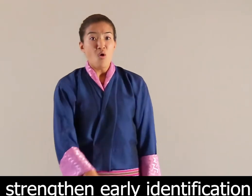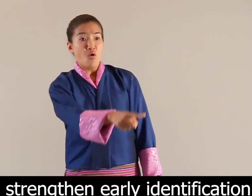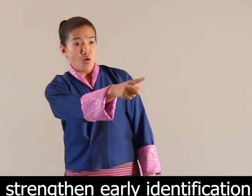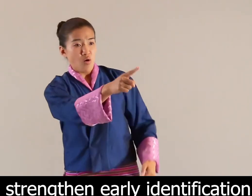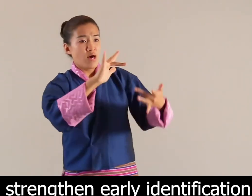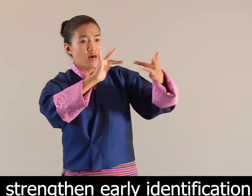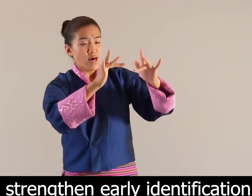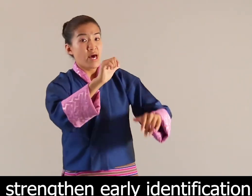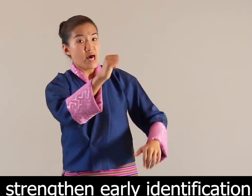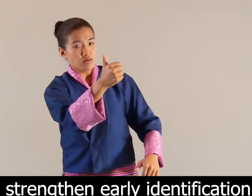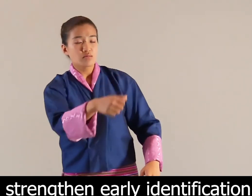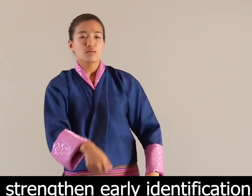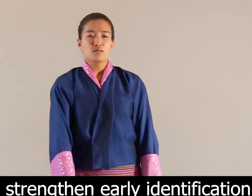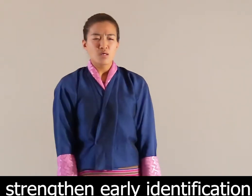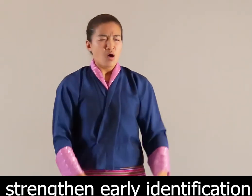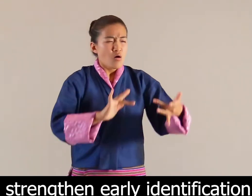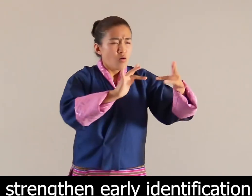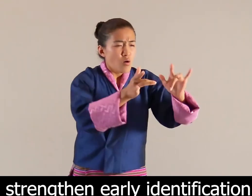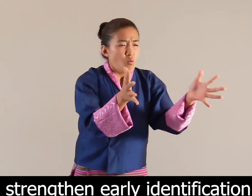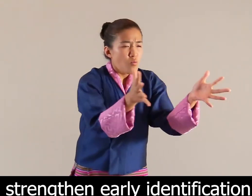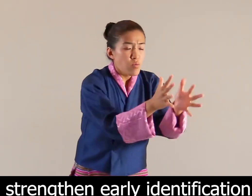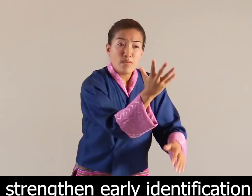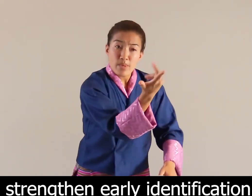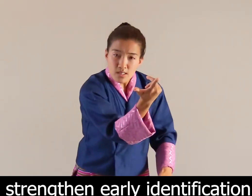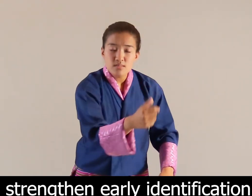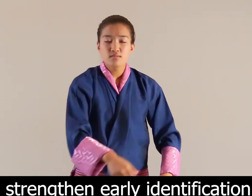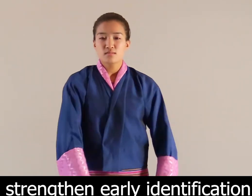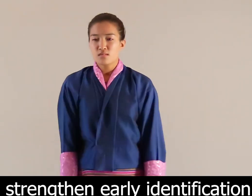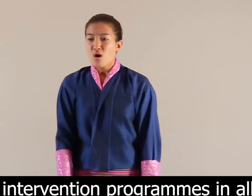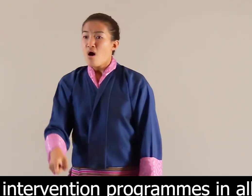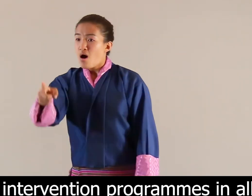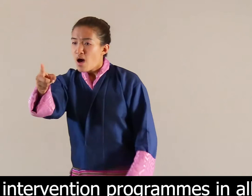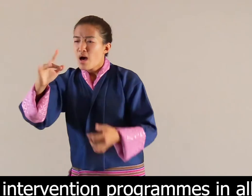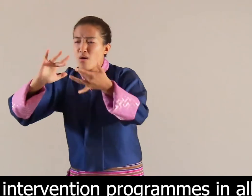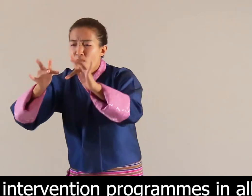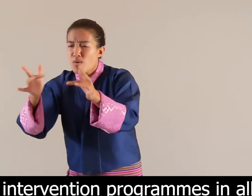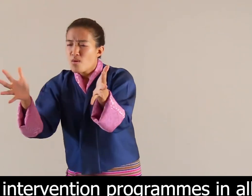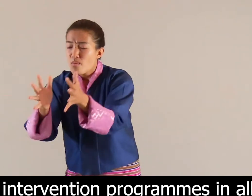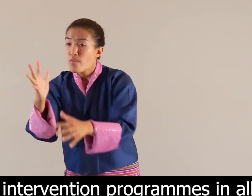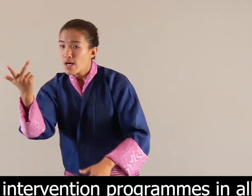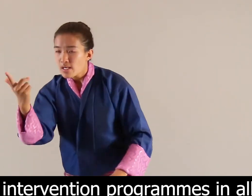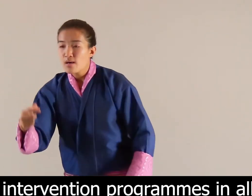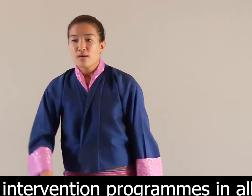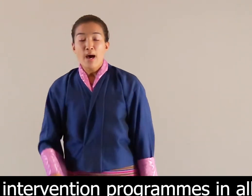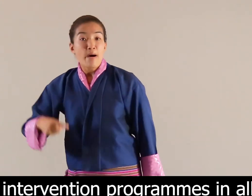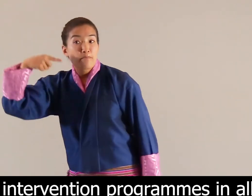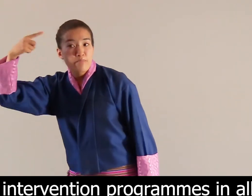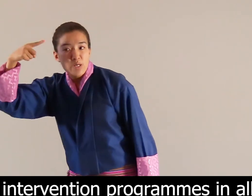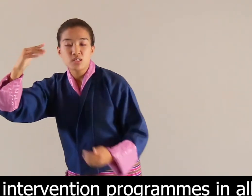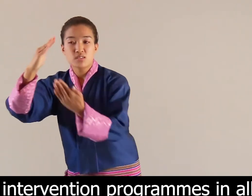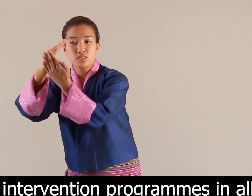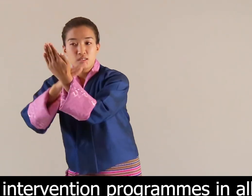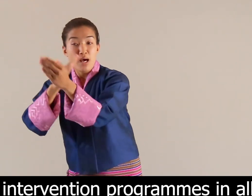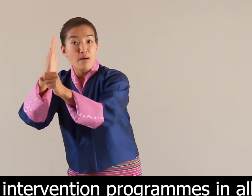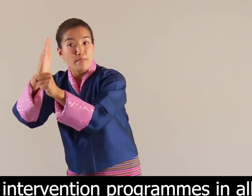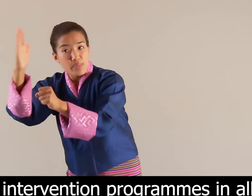early identification and intervention programs in all ECCD centers